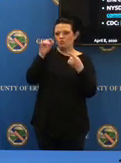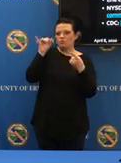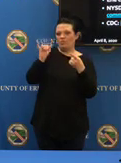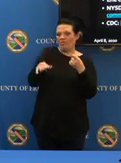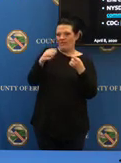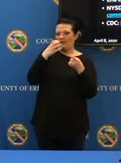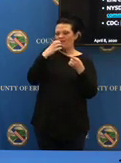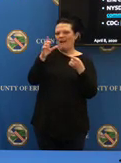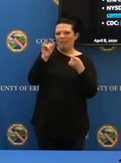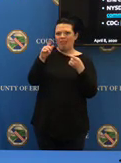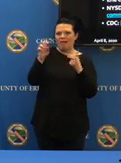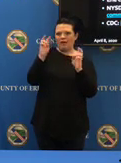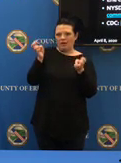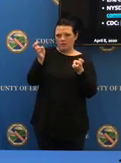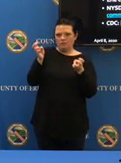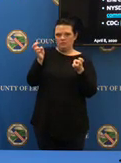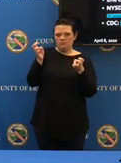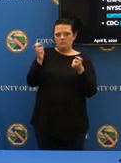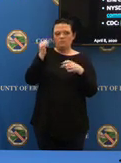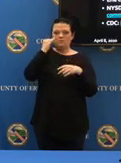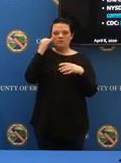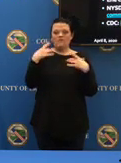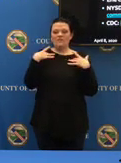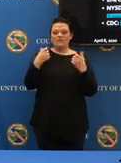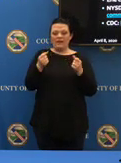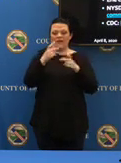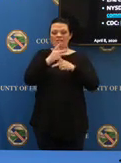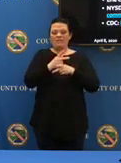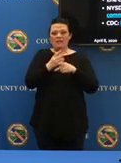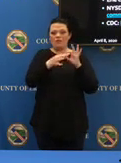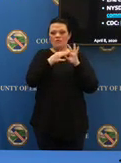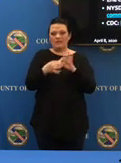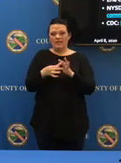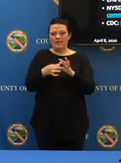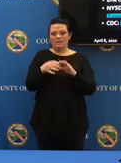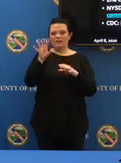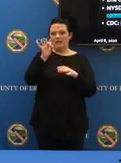of non-healthcare calls. If you have a healthcare-related call, please call